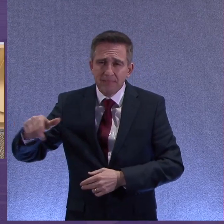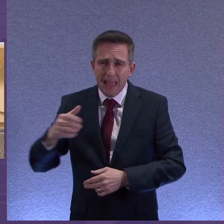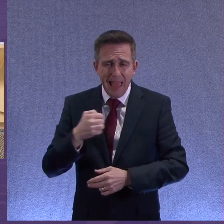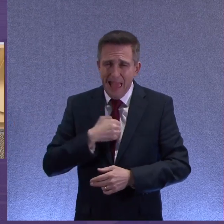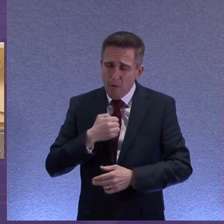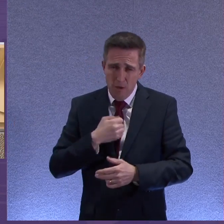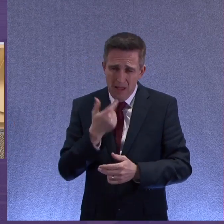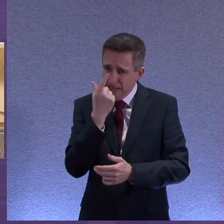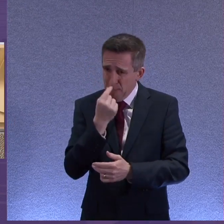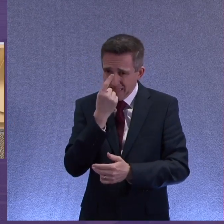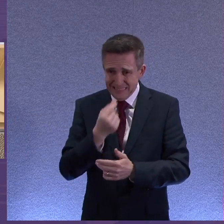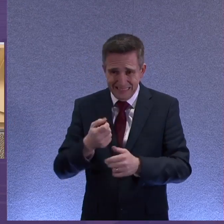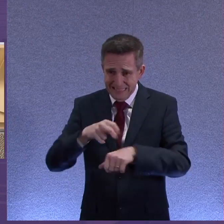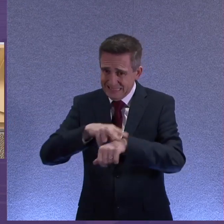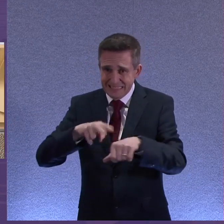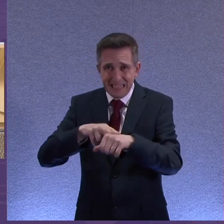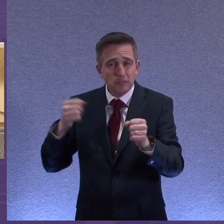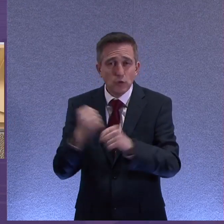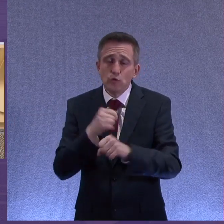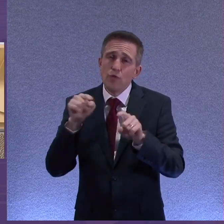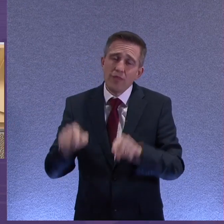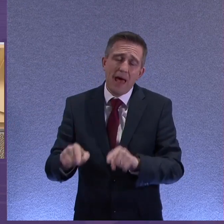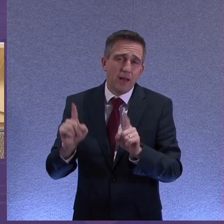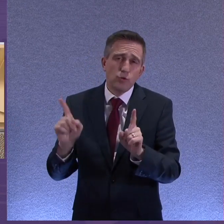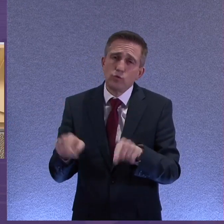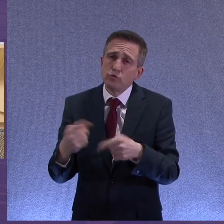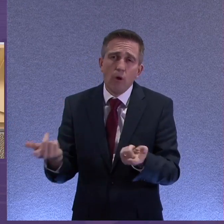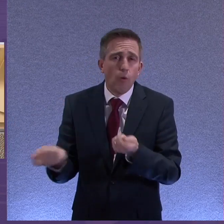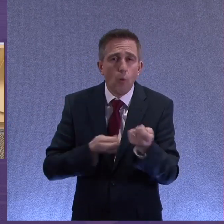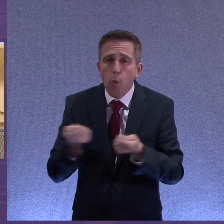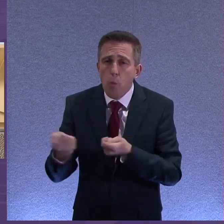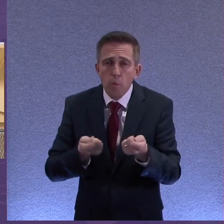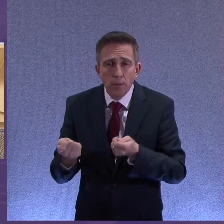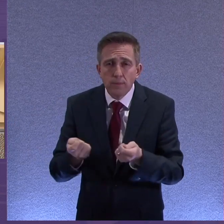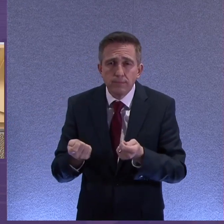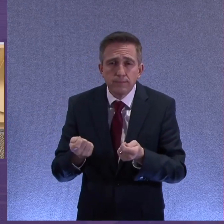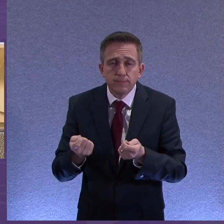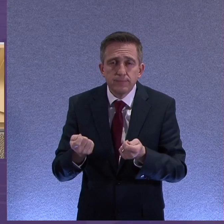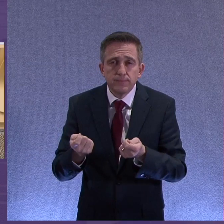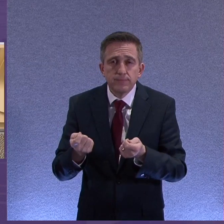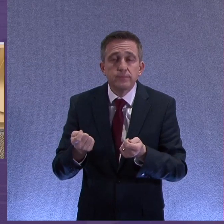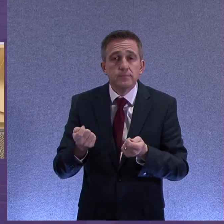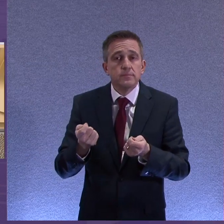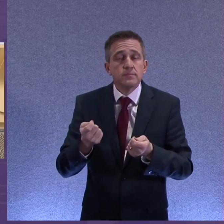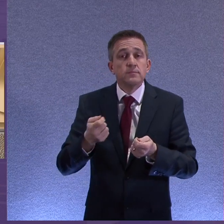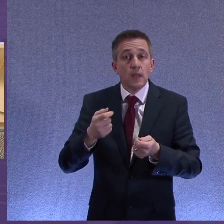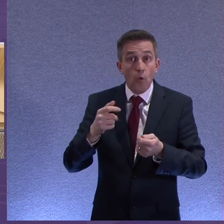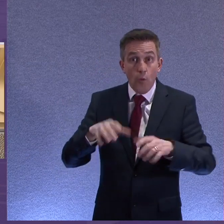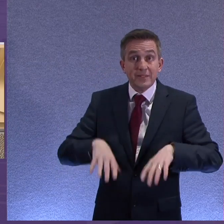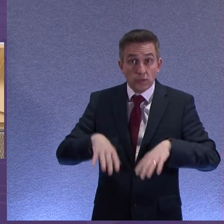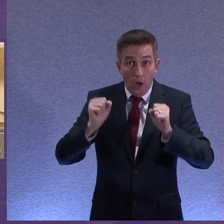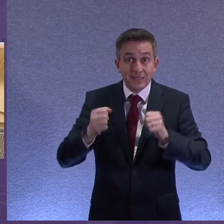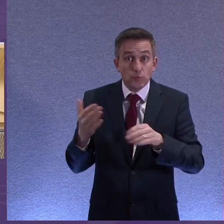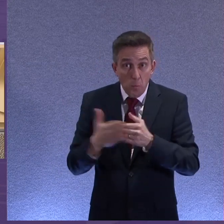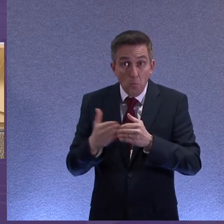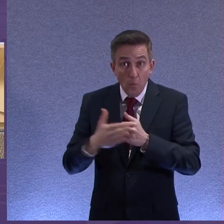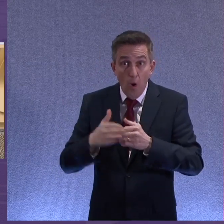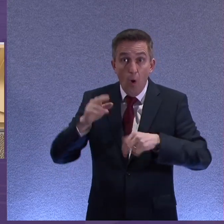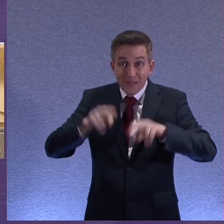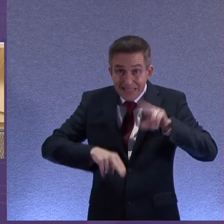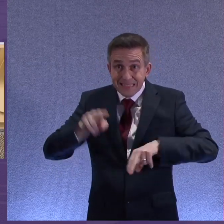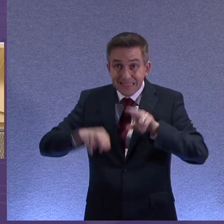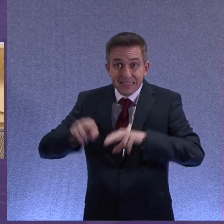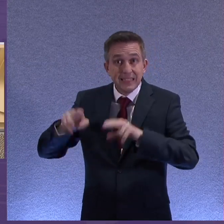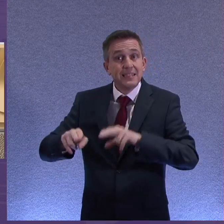capacity, but the resources of our NHS overall. We are ramping up testing capacity significantly within our own labs.